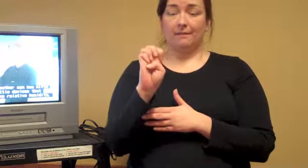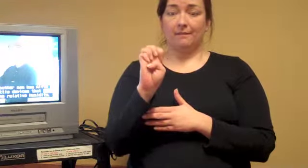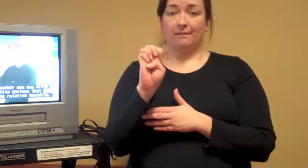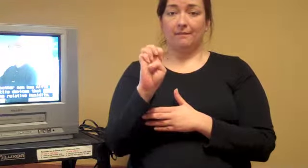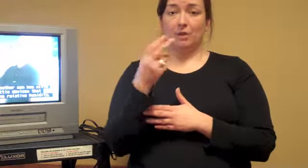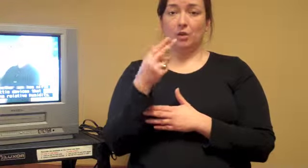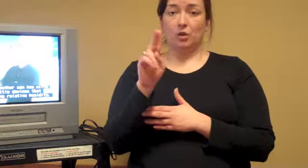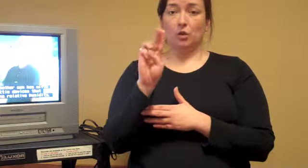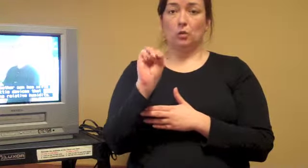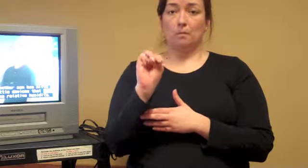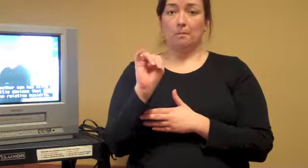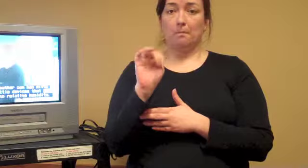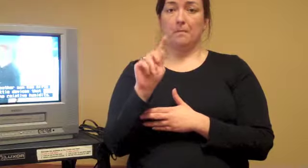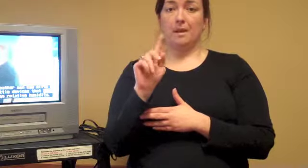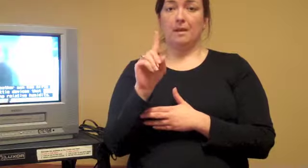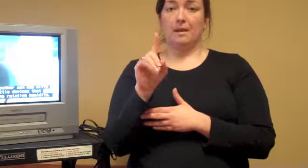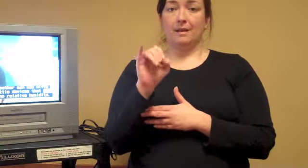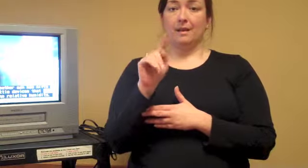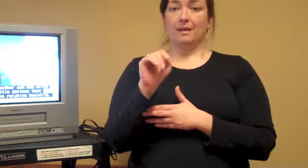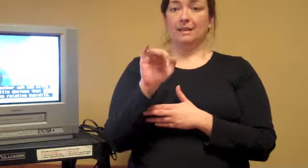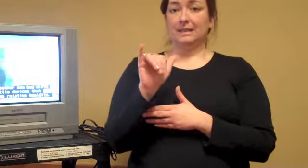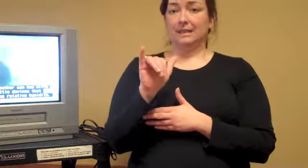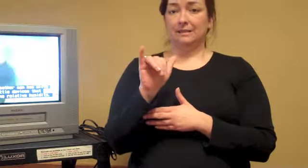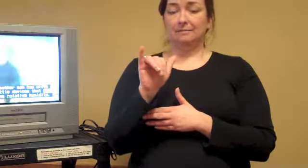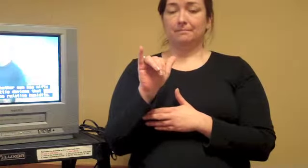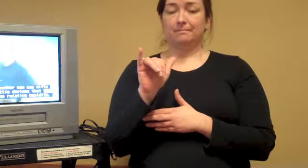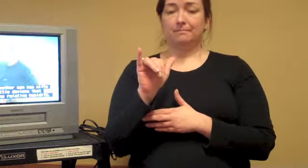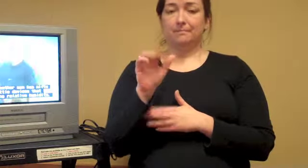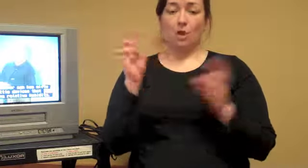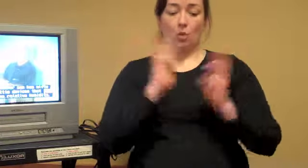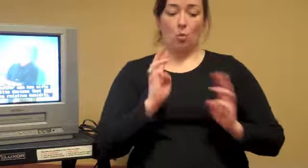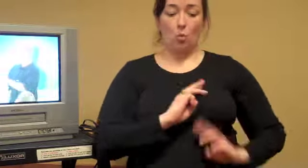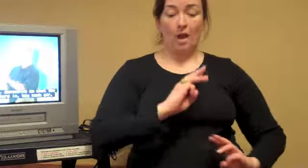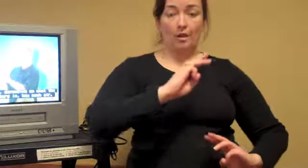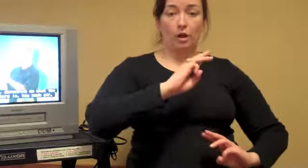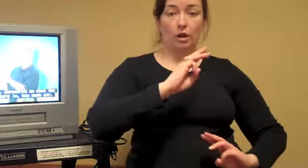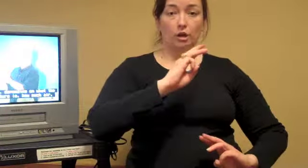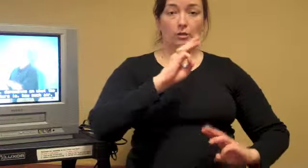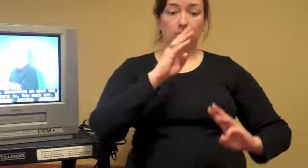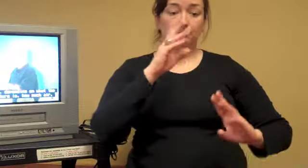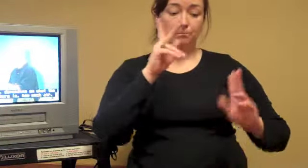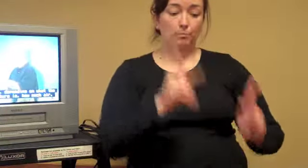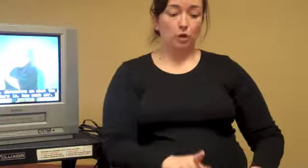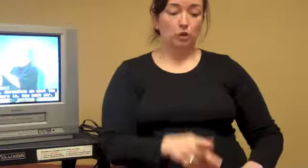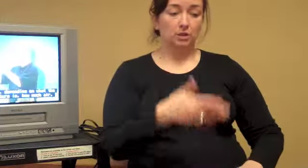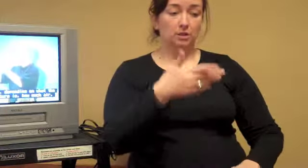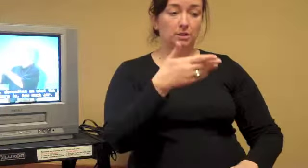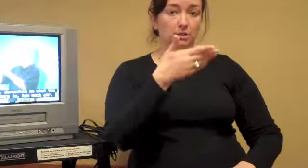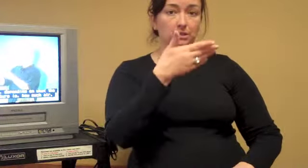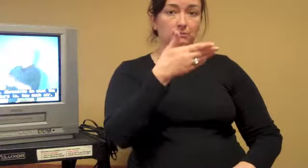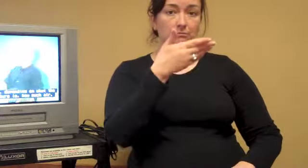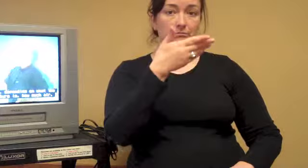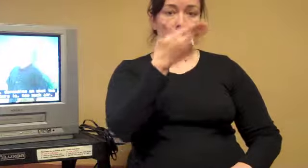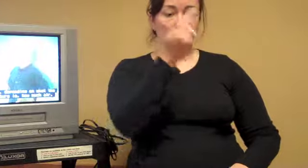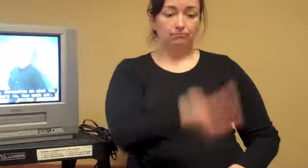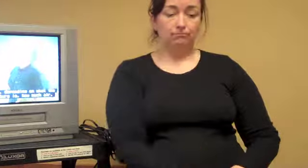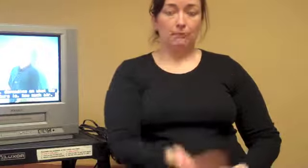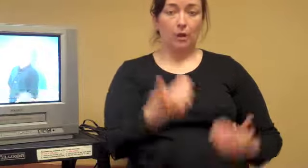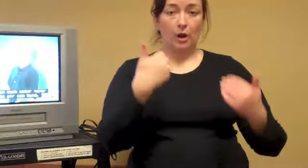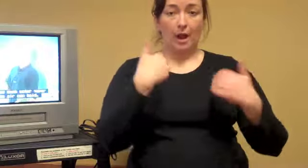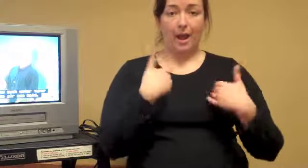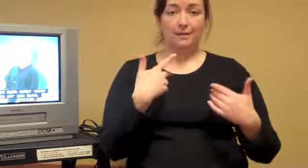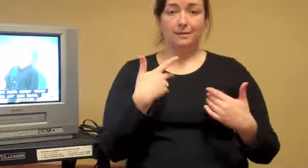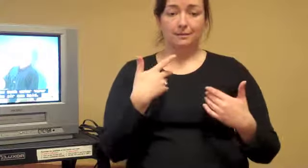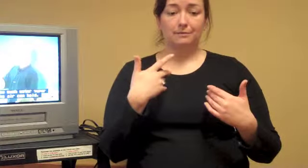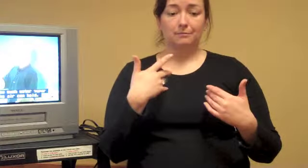Weatherman has nifty little devices to determine relative humidity. They know, depending on what the temperature is, how much air